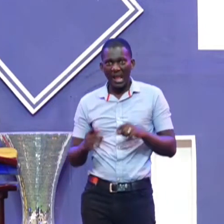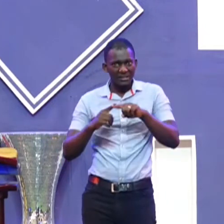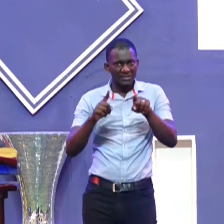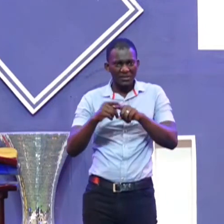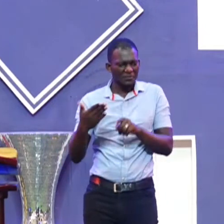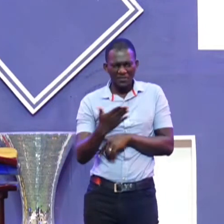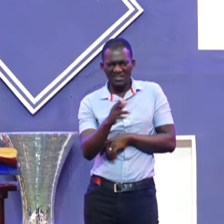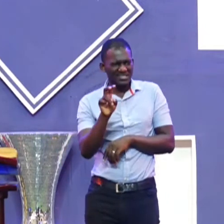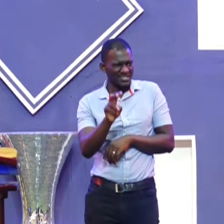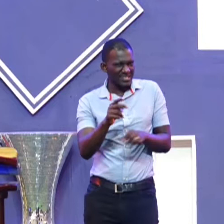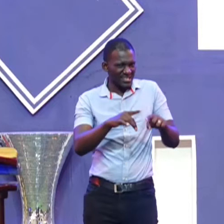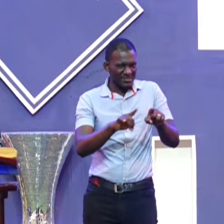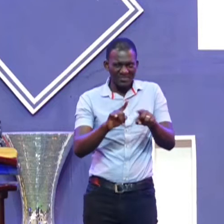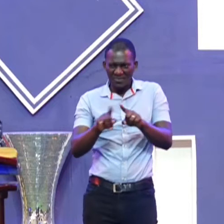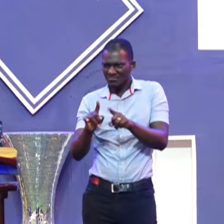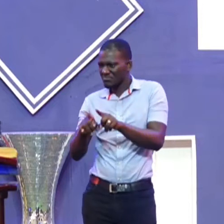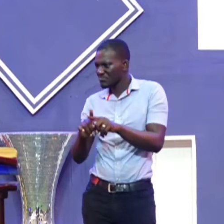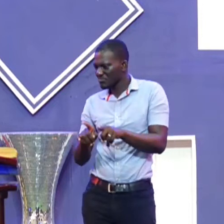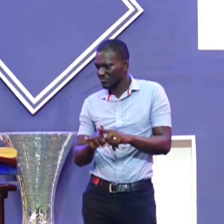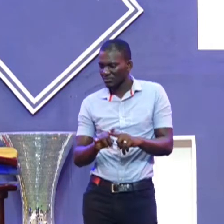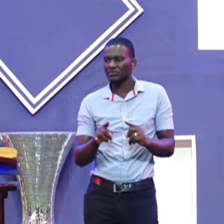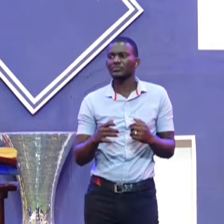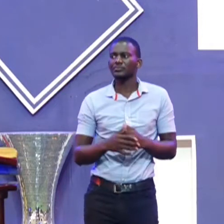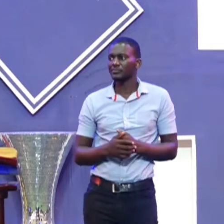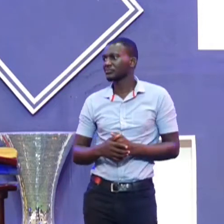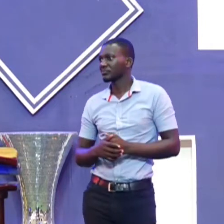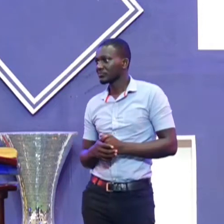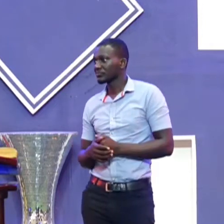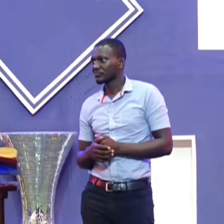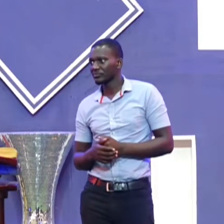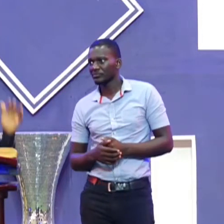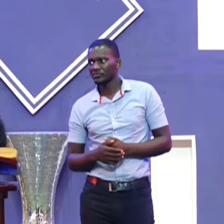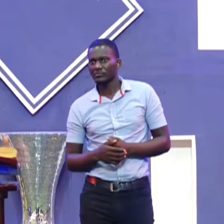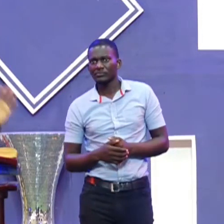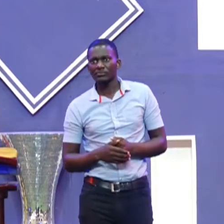leopard. And he differentiated many different kinds of species.